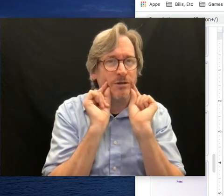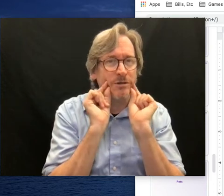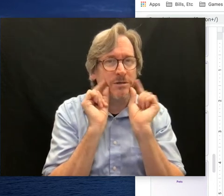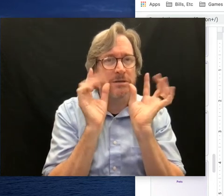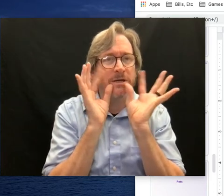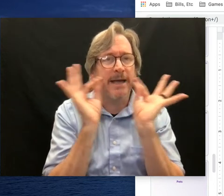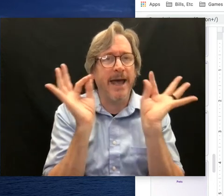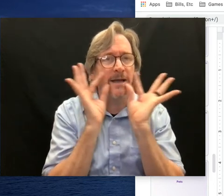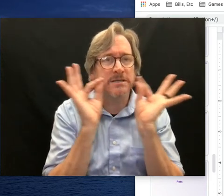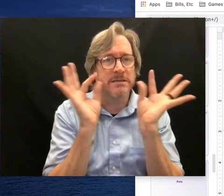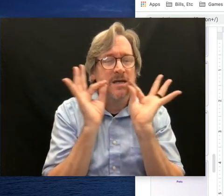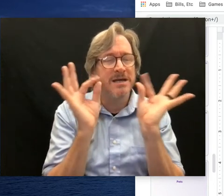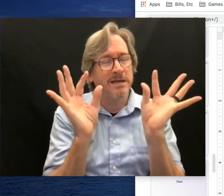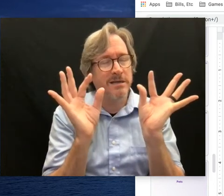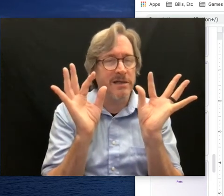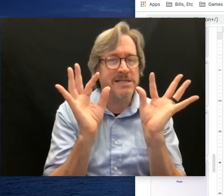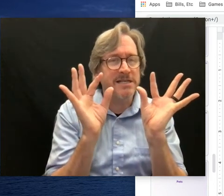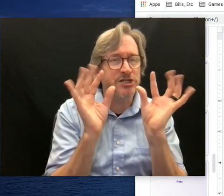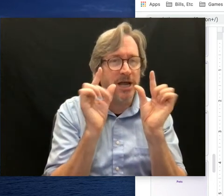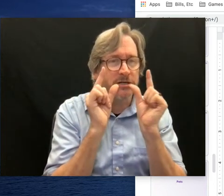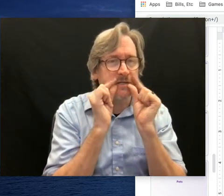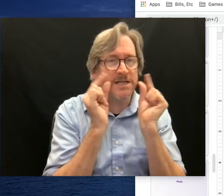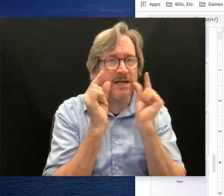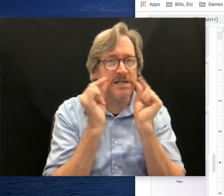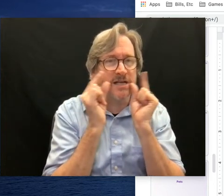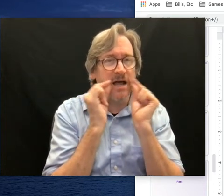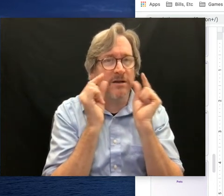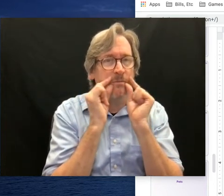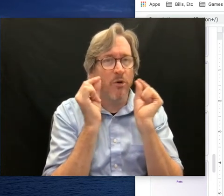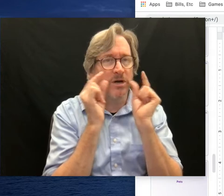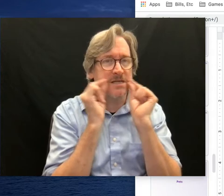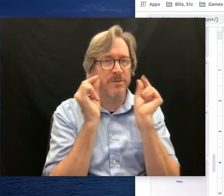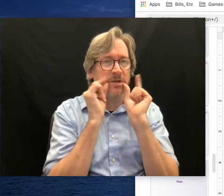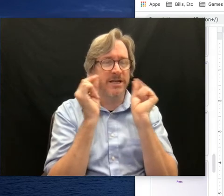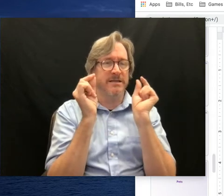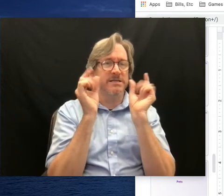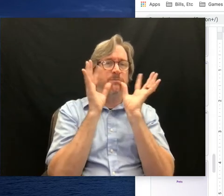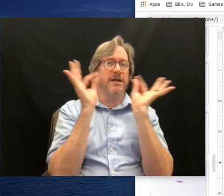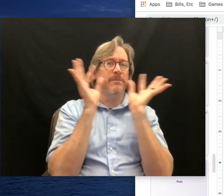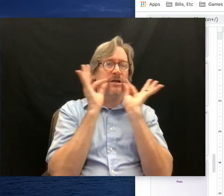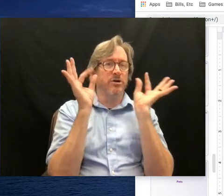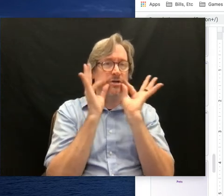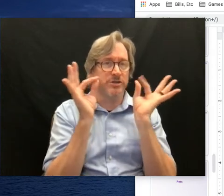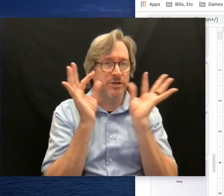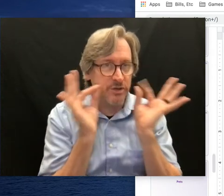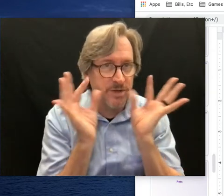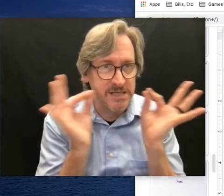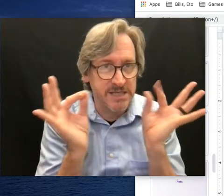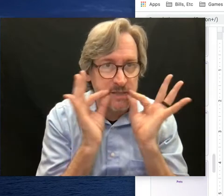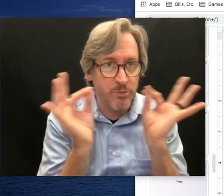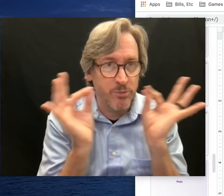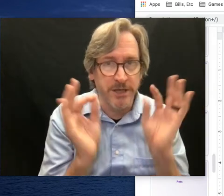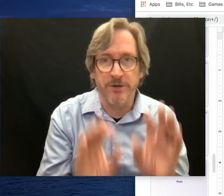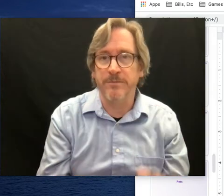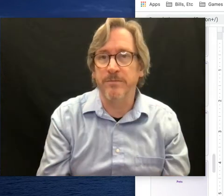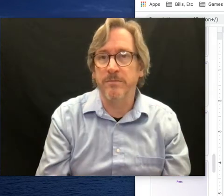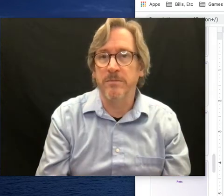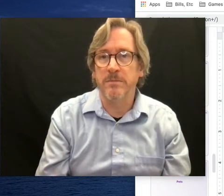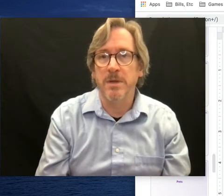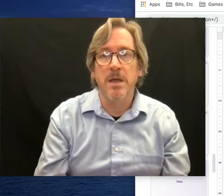mustache. Cat. Now, the sign's changed. The sign has gotten more acceptable like this, but I'm going to encourage you to do this because it's more